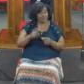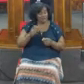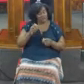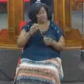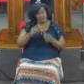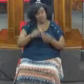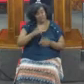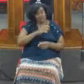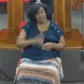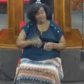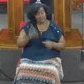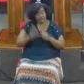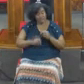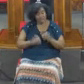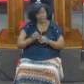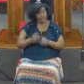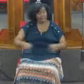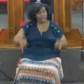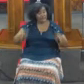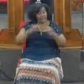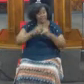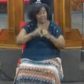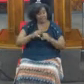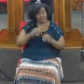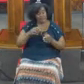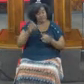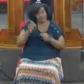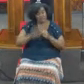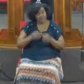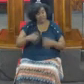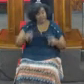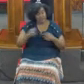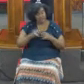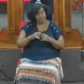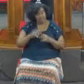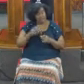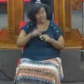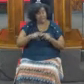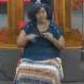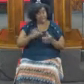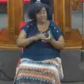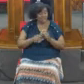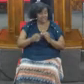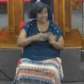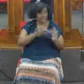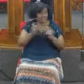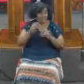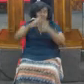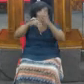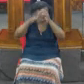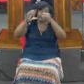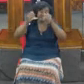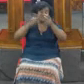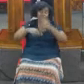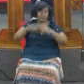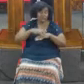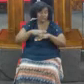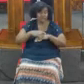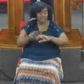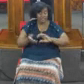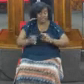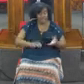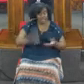important. This lost world was so important that Jesus left heaven, came to earth, and died for